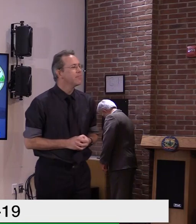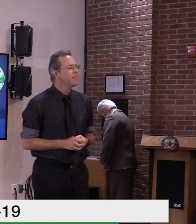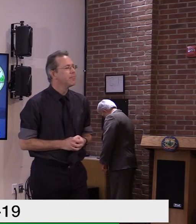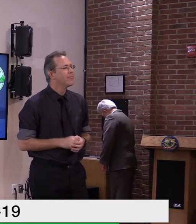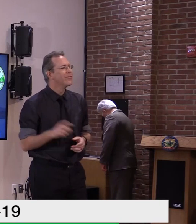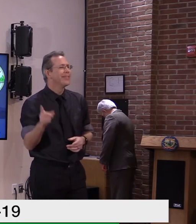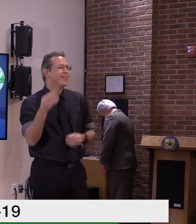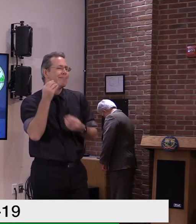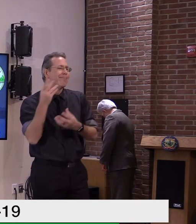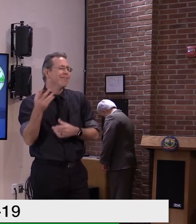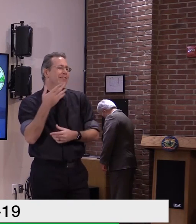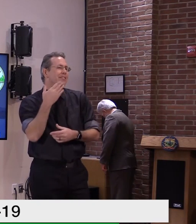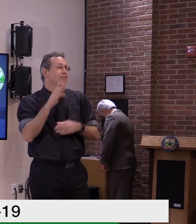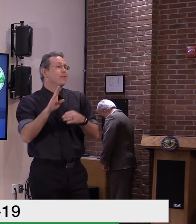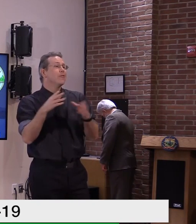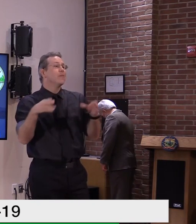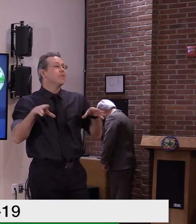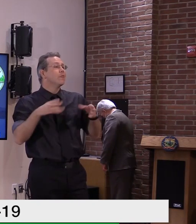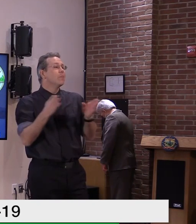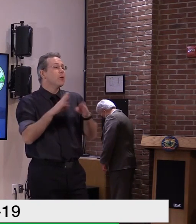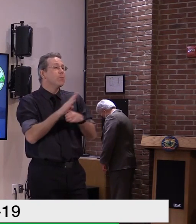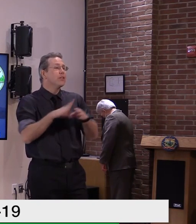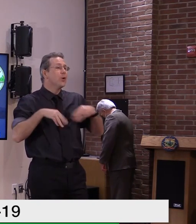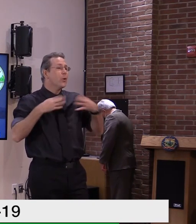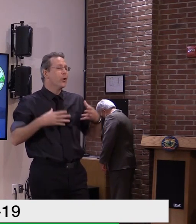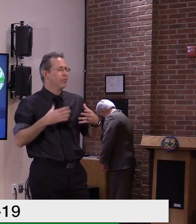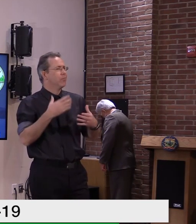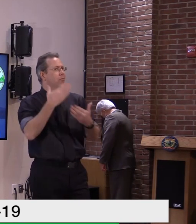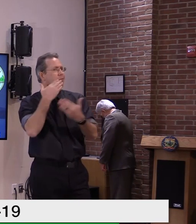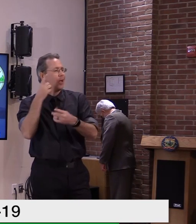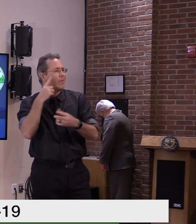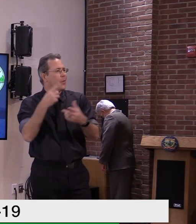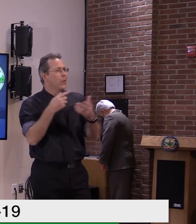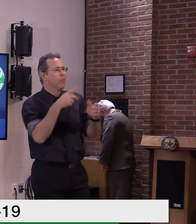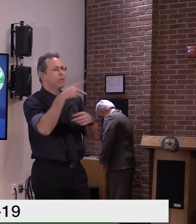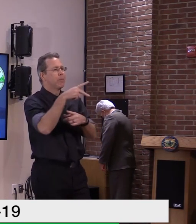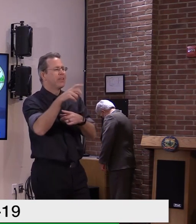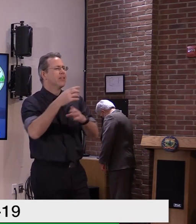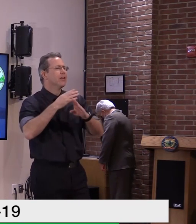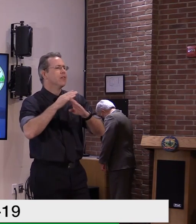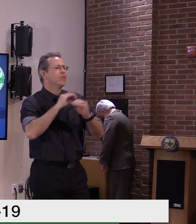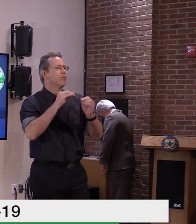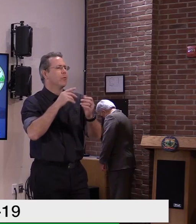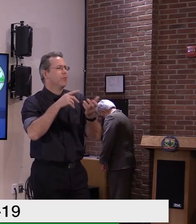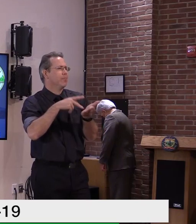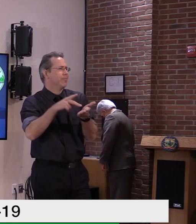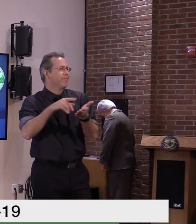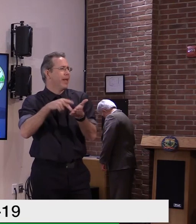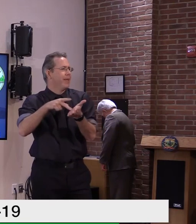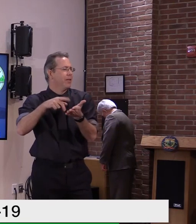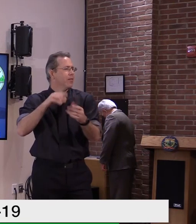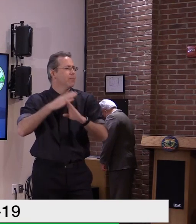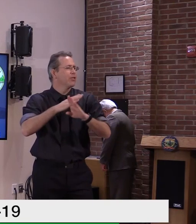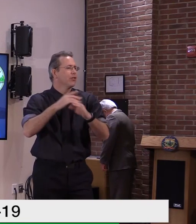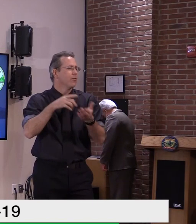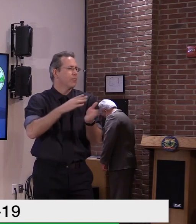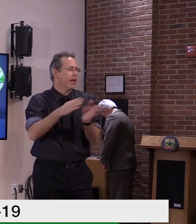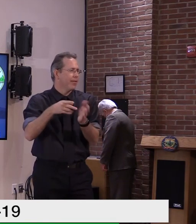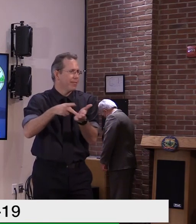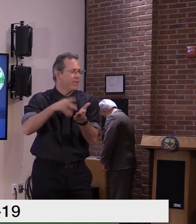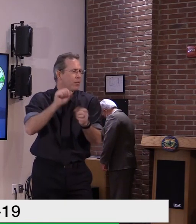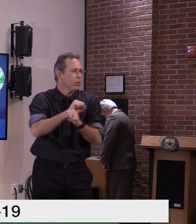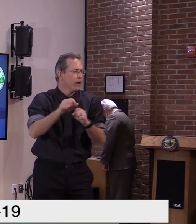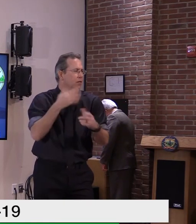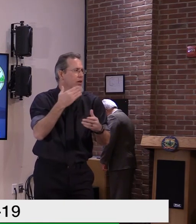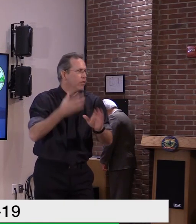know if that is going to be taxable income in their 2020 return? I don't, Tim, but